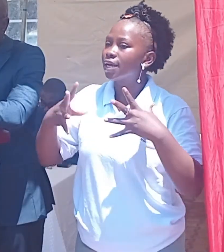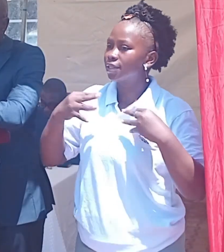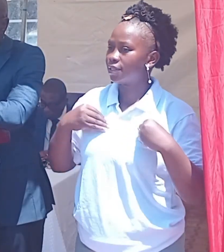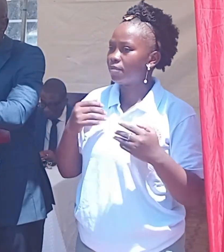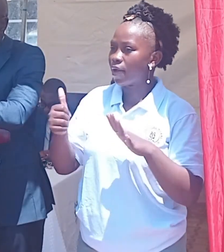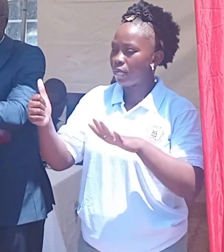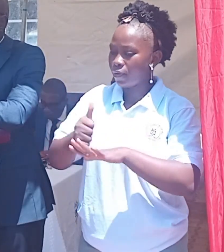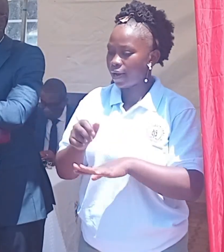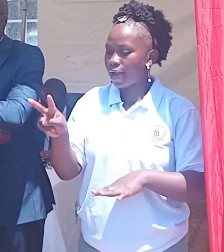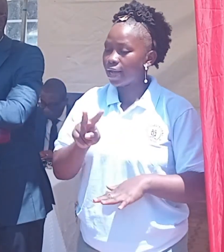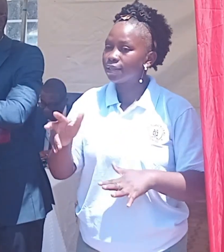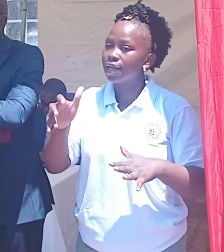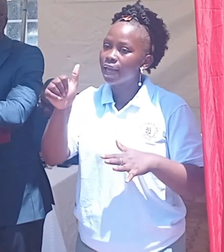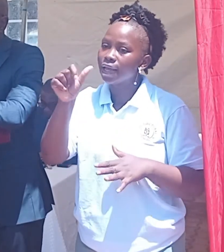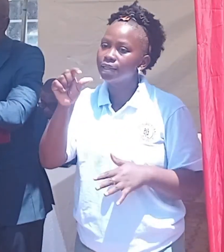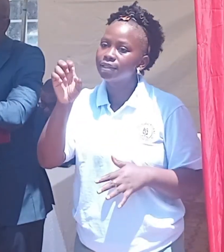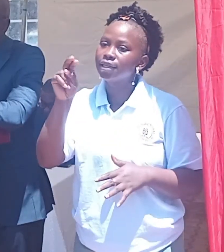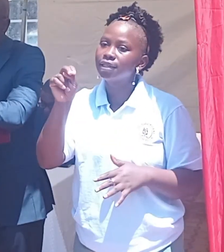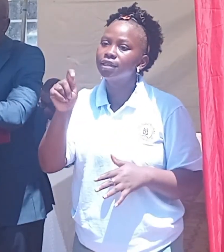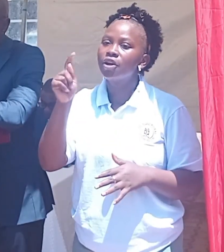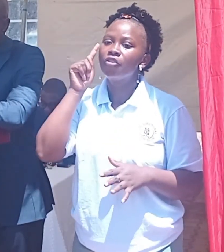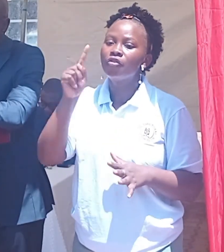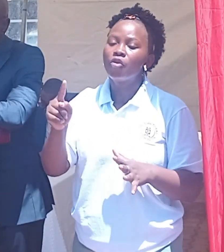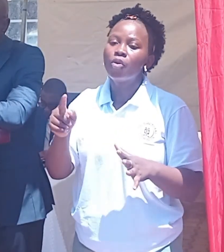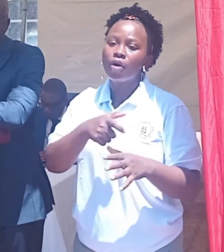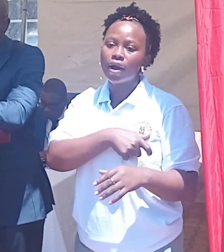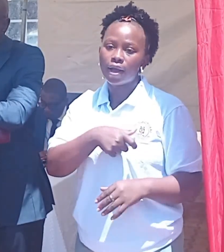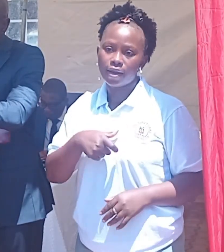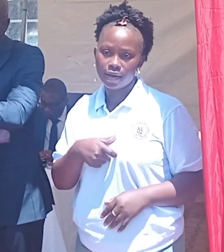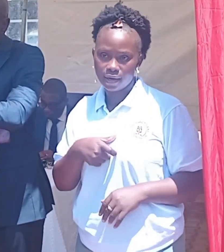appointment as agent for the candidate.